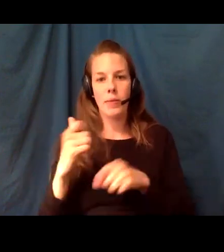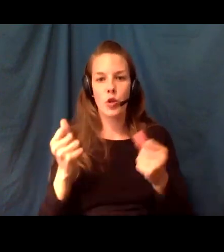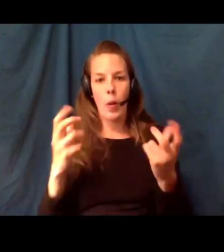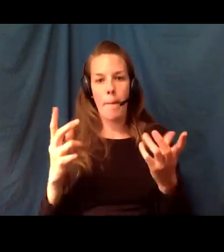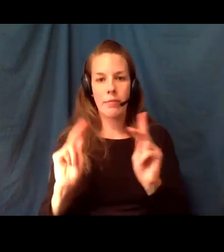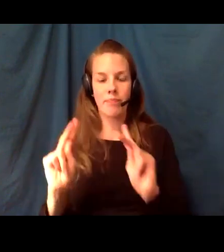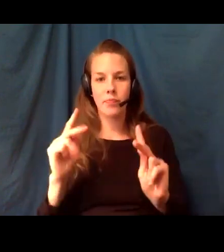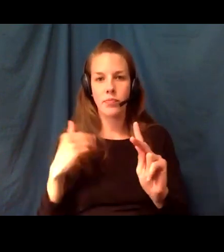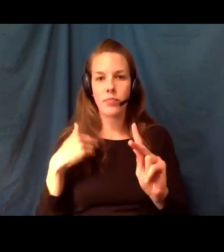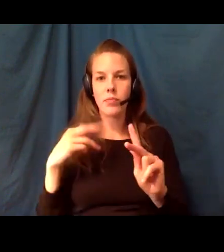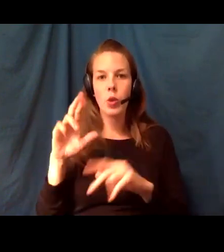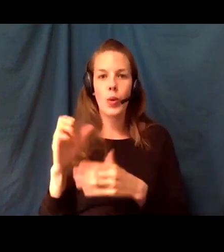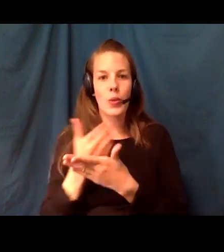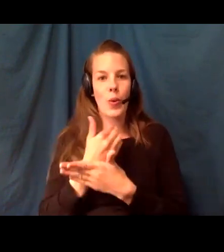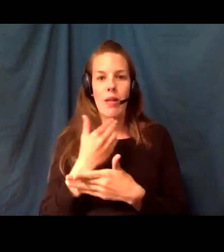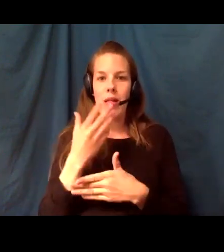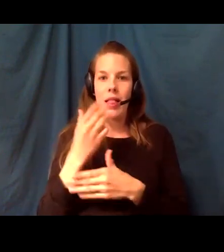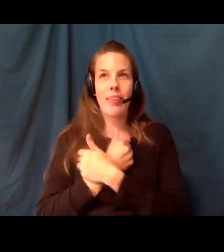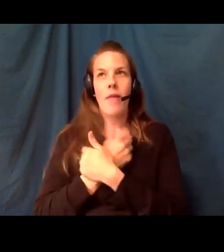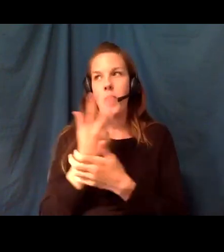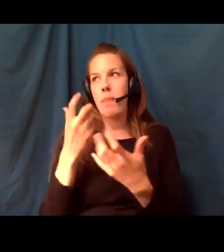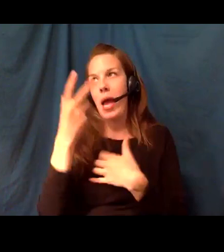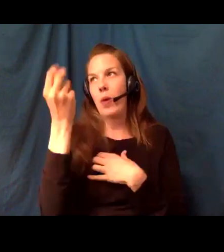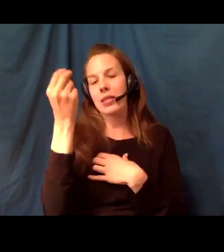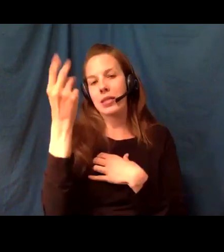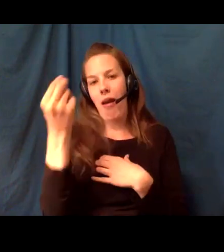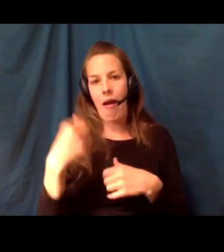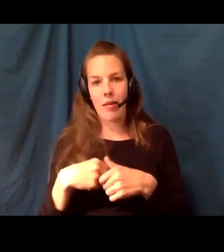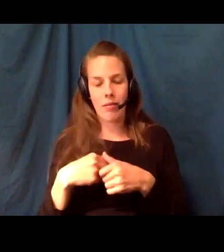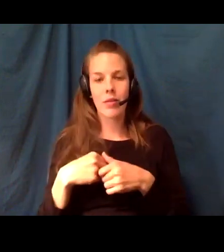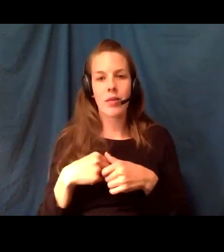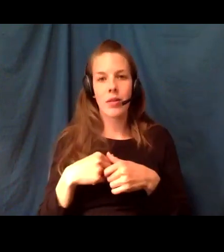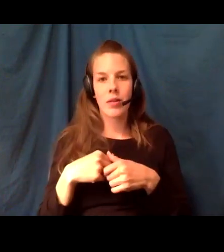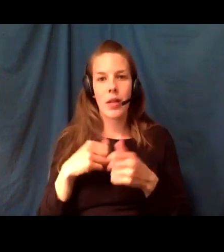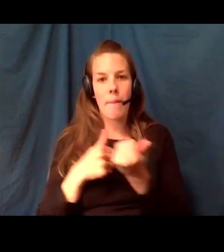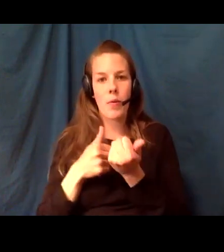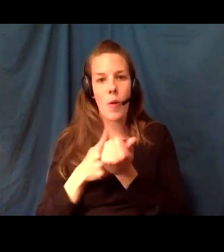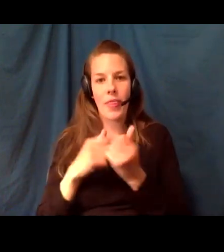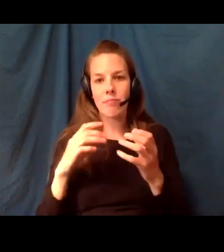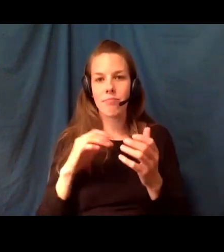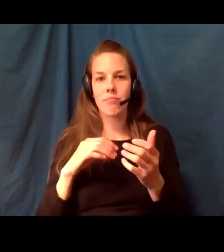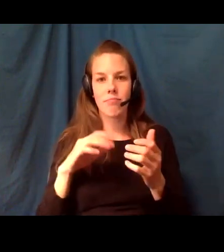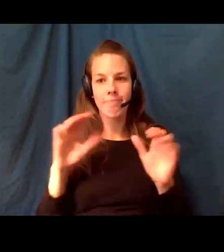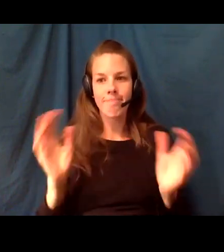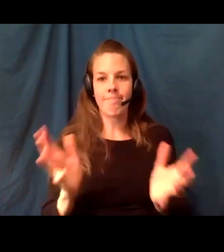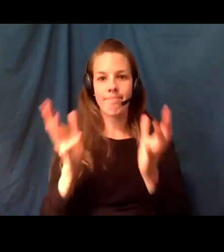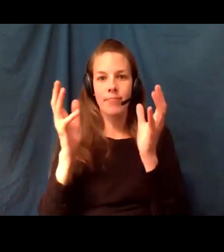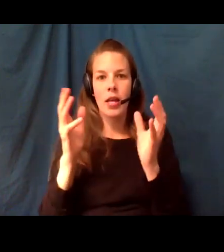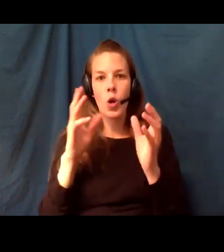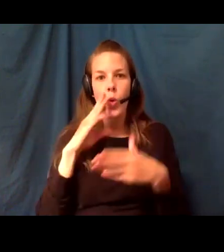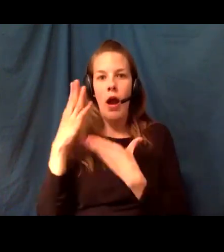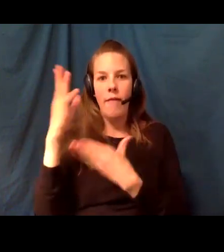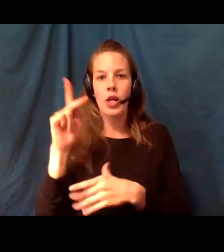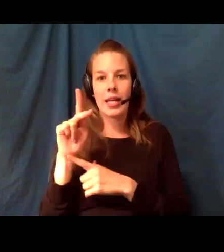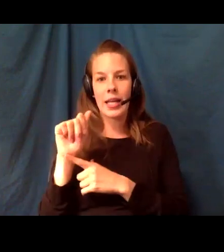a renewed love of being outdoors. And to promote that and support that, we do offer kayak and stand-up